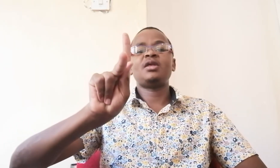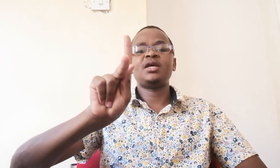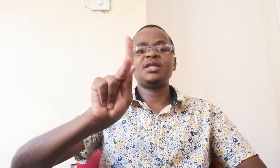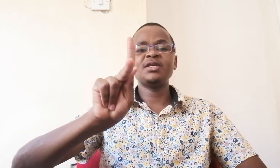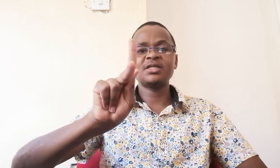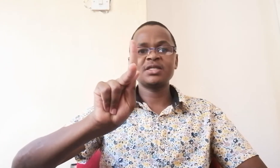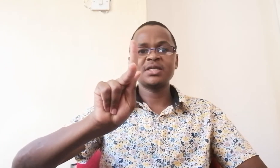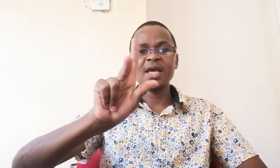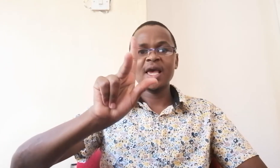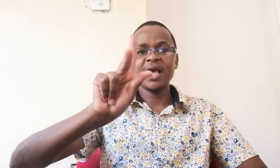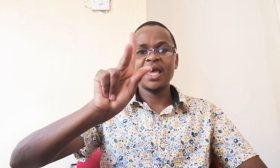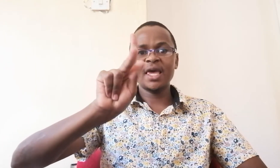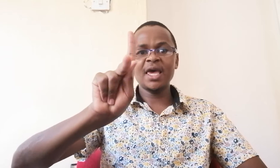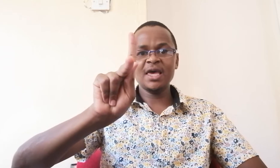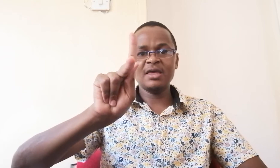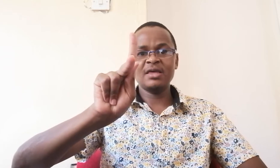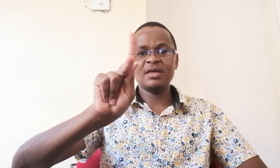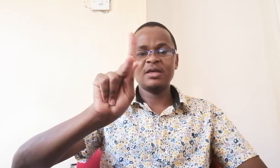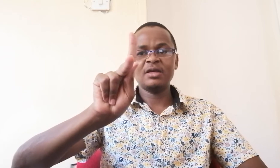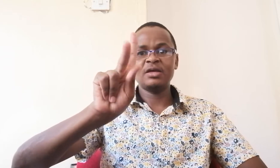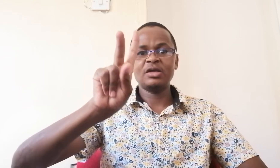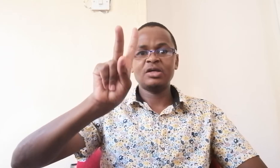like this. K.